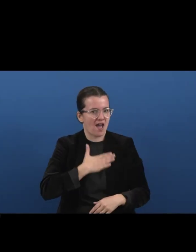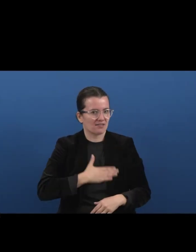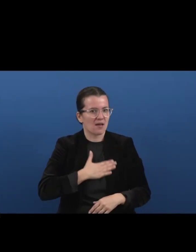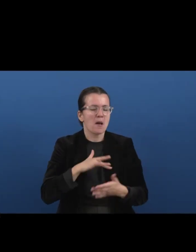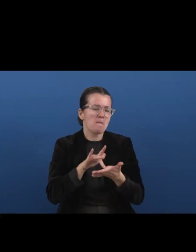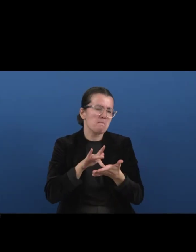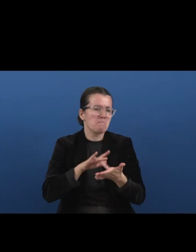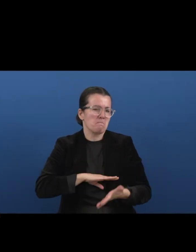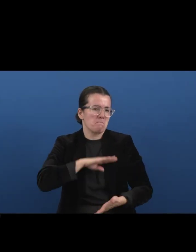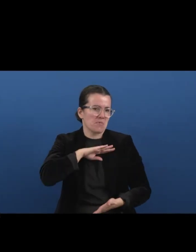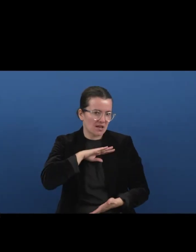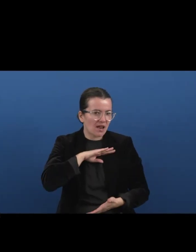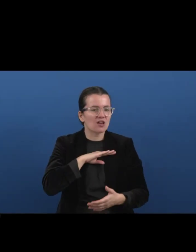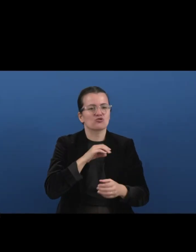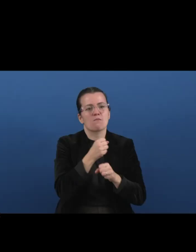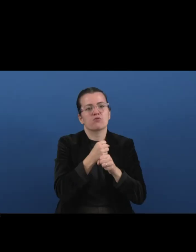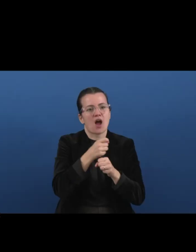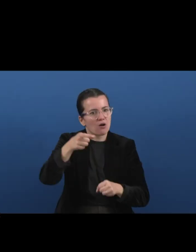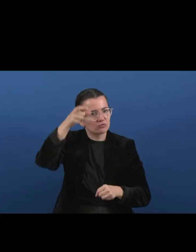glasses, and I'm wearing a black dress with flowers on.